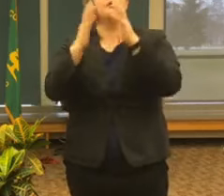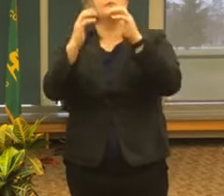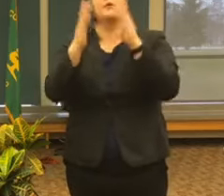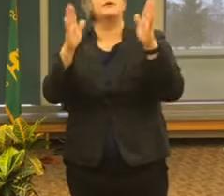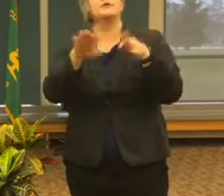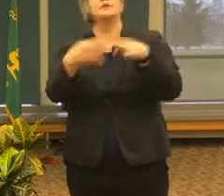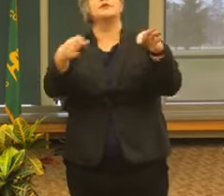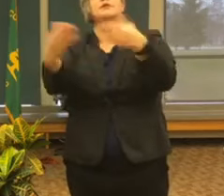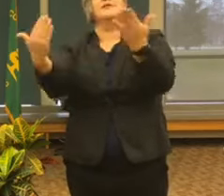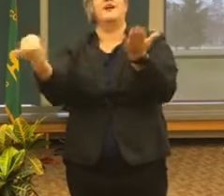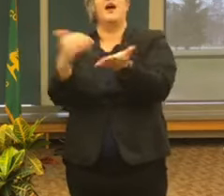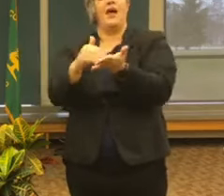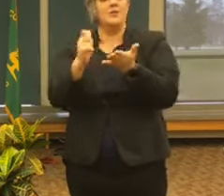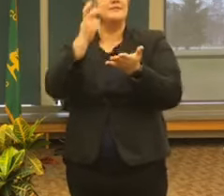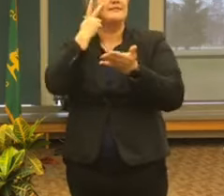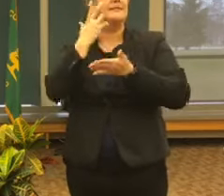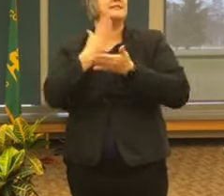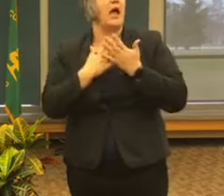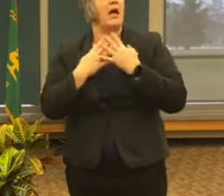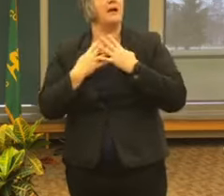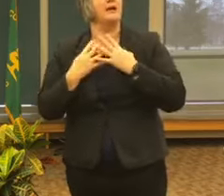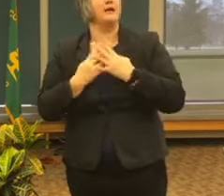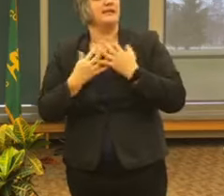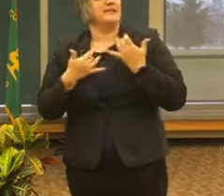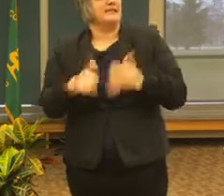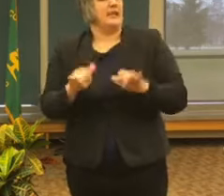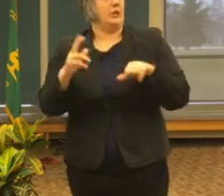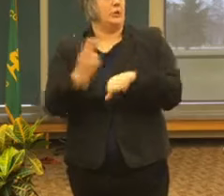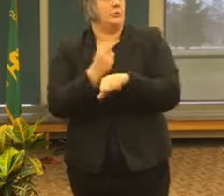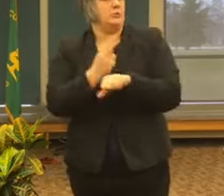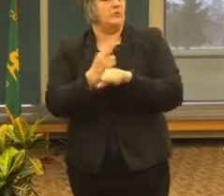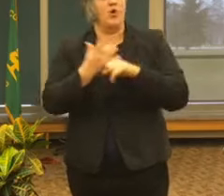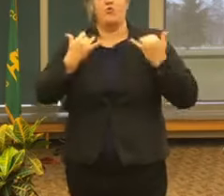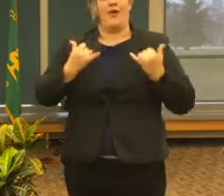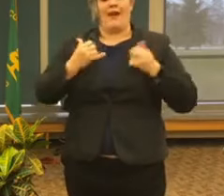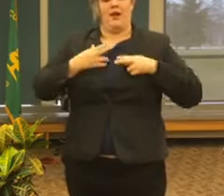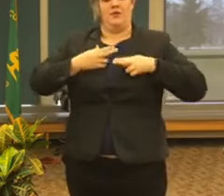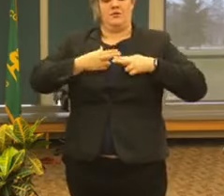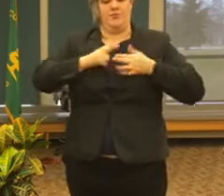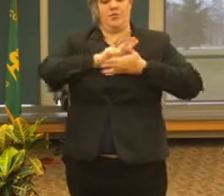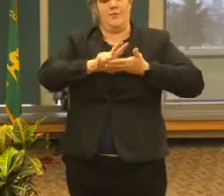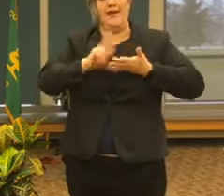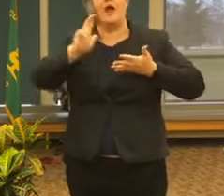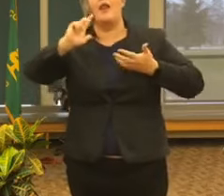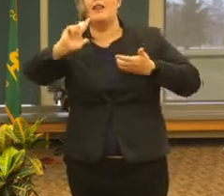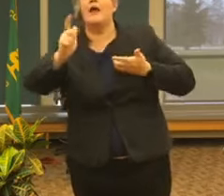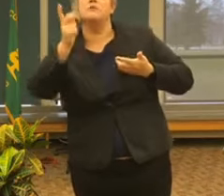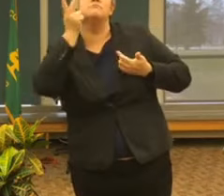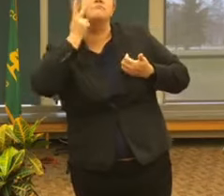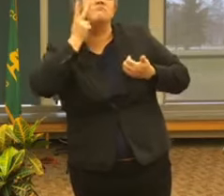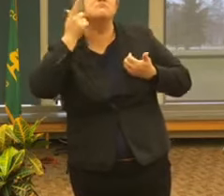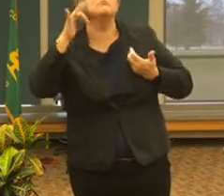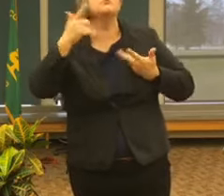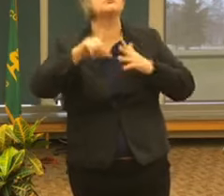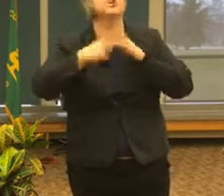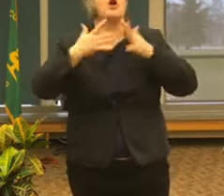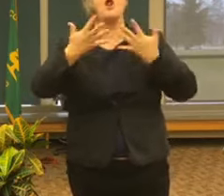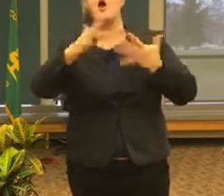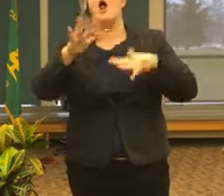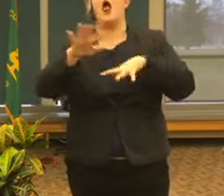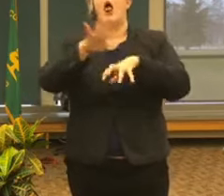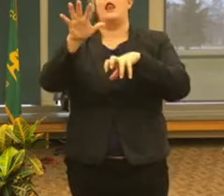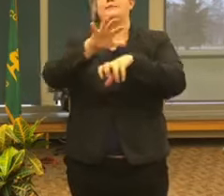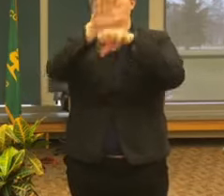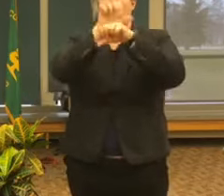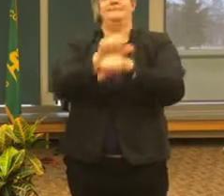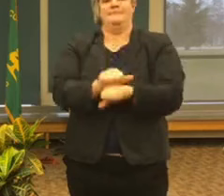see some of these precautionary measures needed then too. So this is just a good thing for all of us to get used to as we go out and about